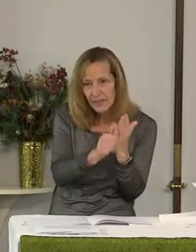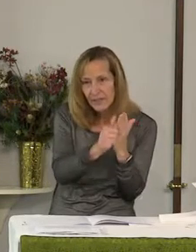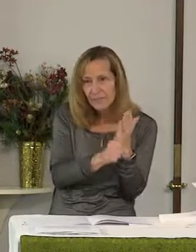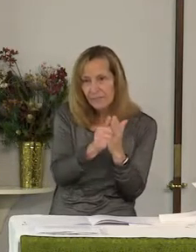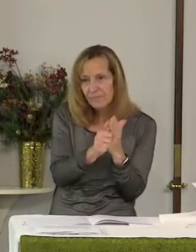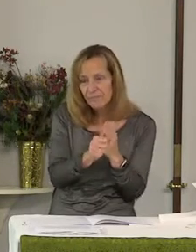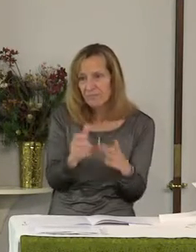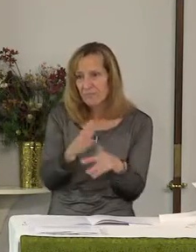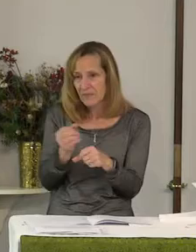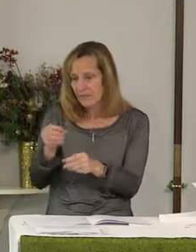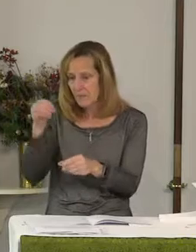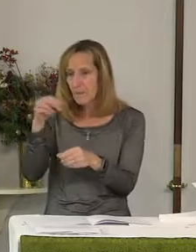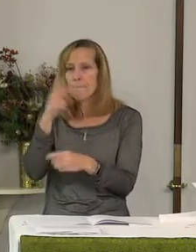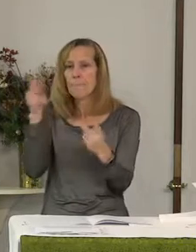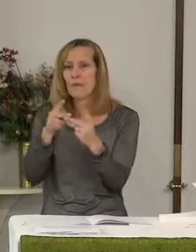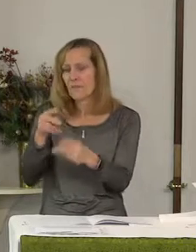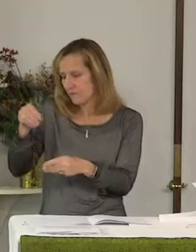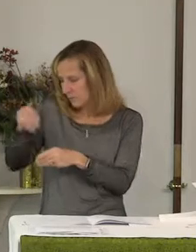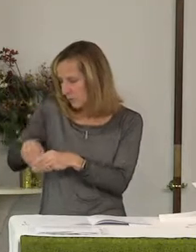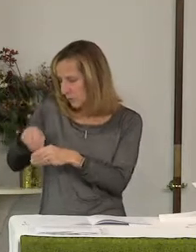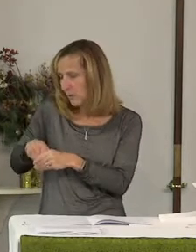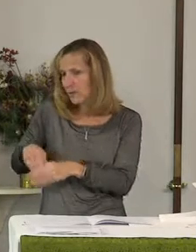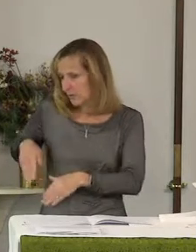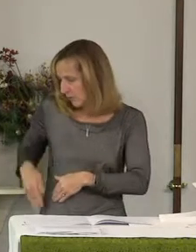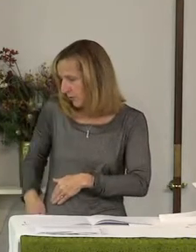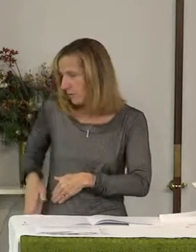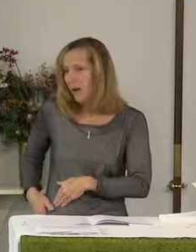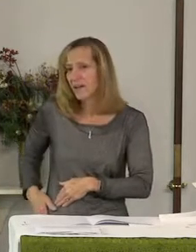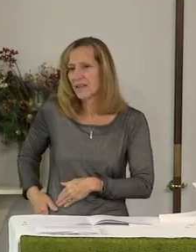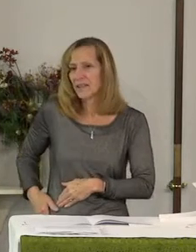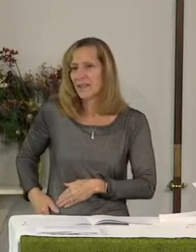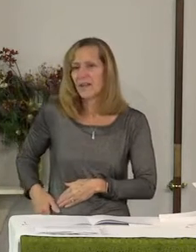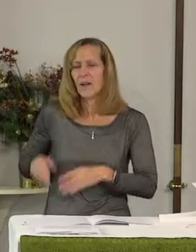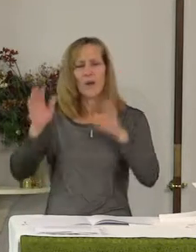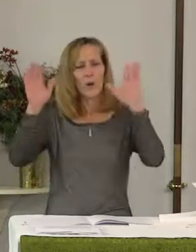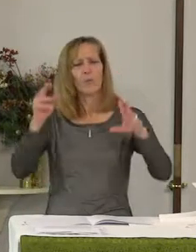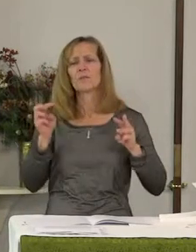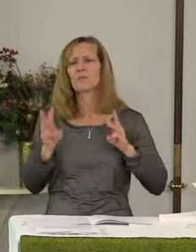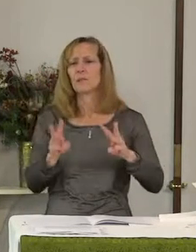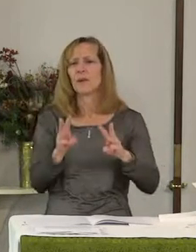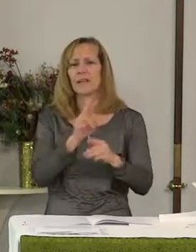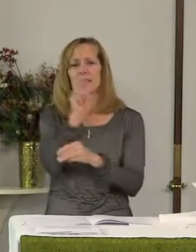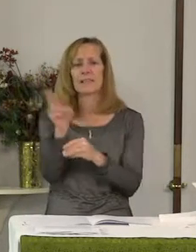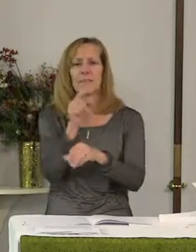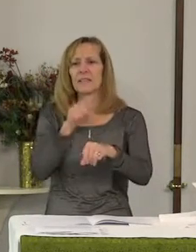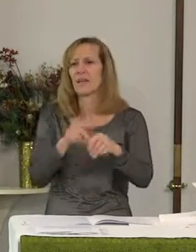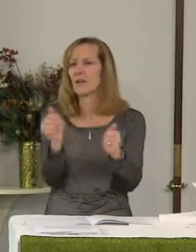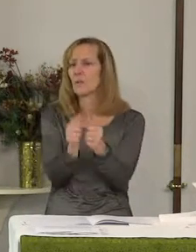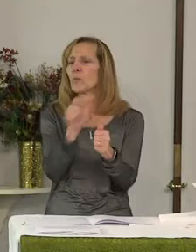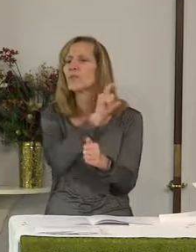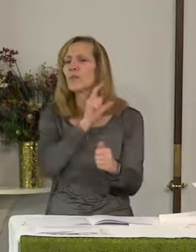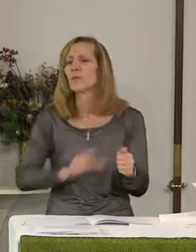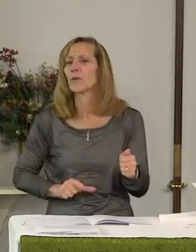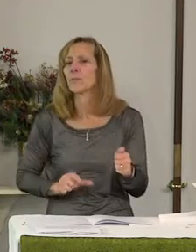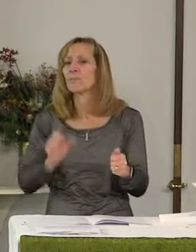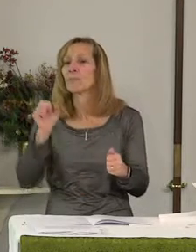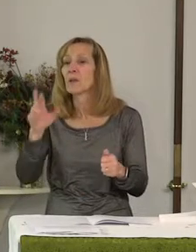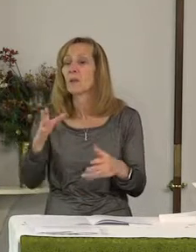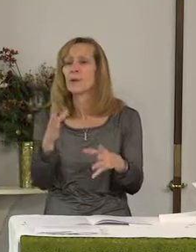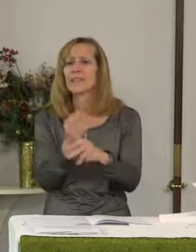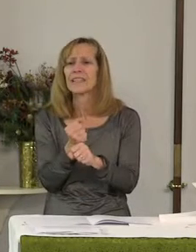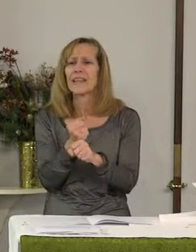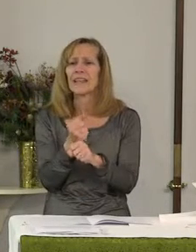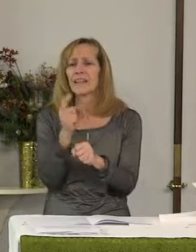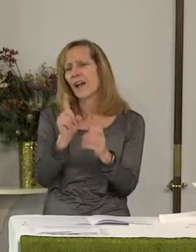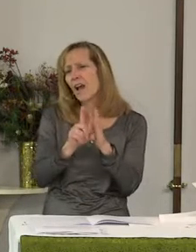in your pocket or your purse. It's a wonderful way to spend some time listening. Taking a few minutes each day to read